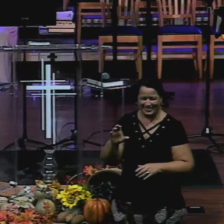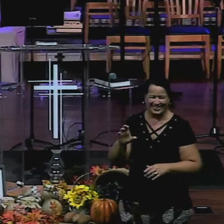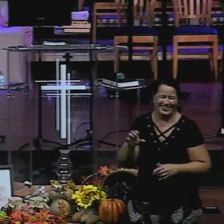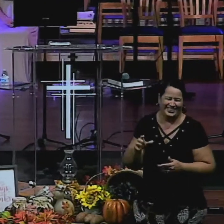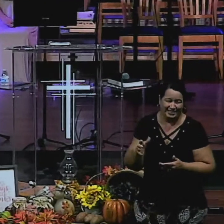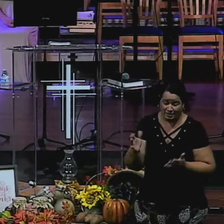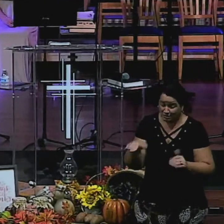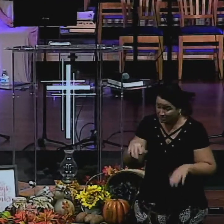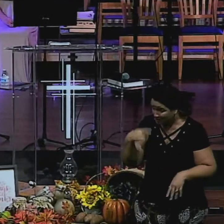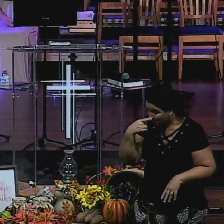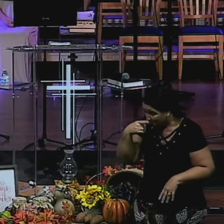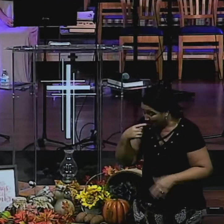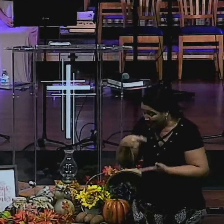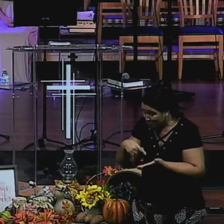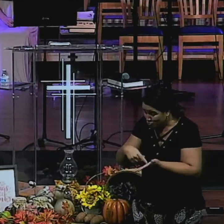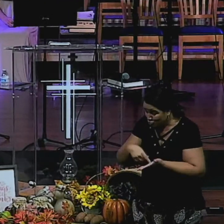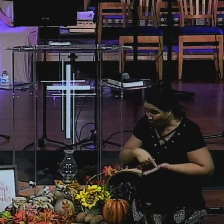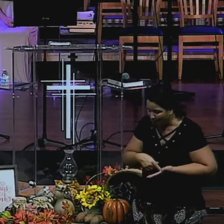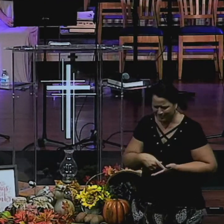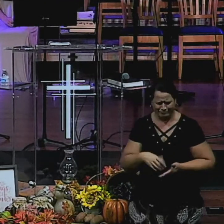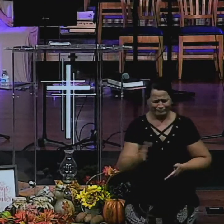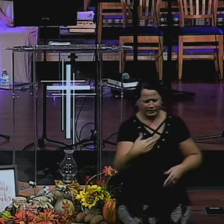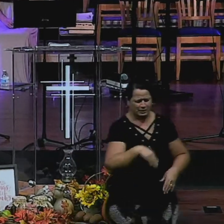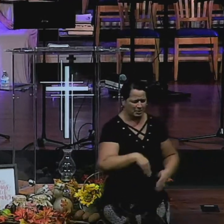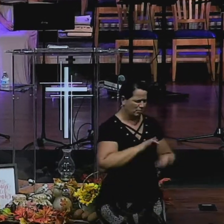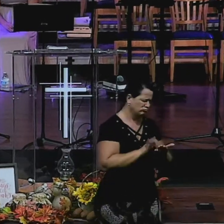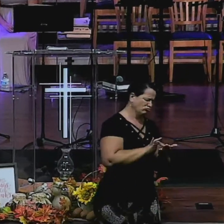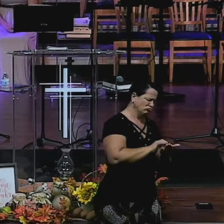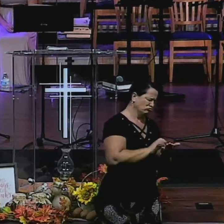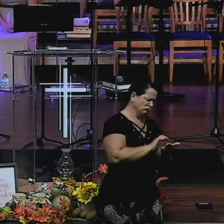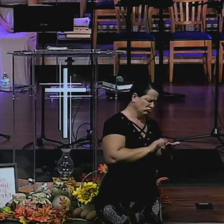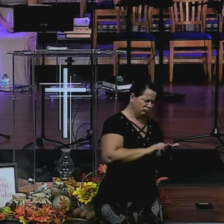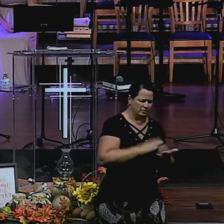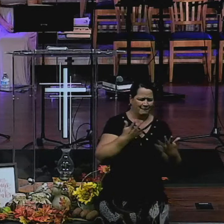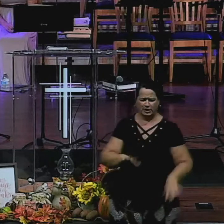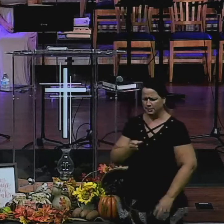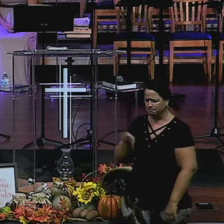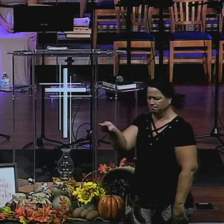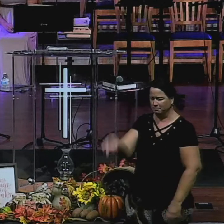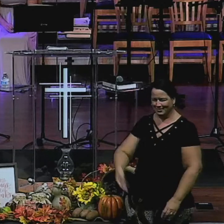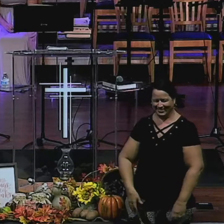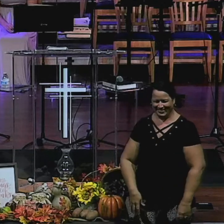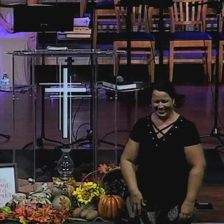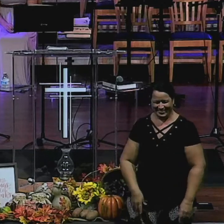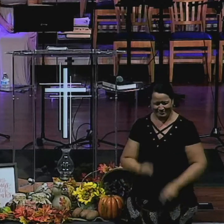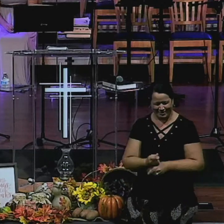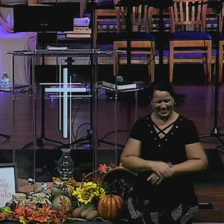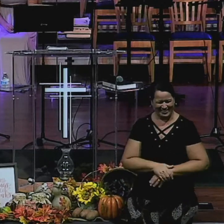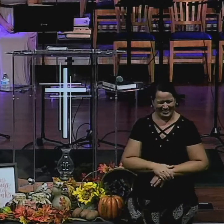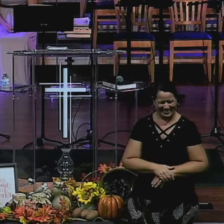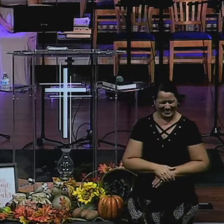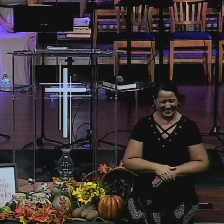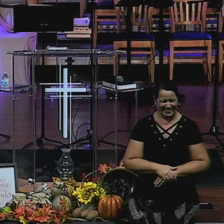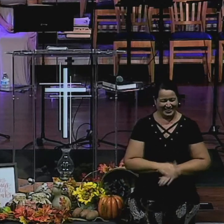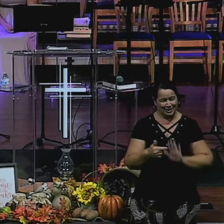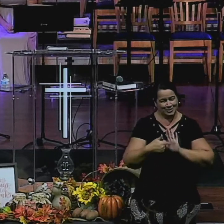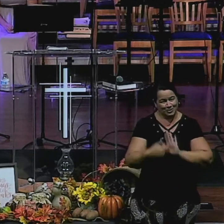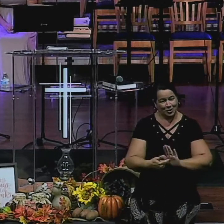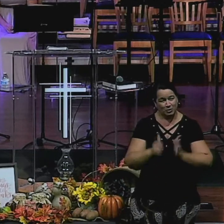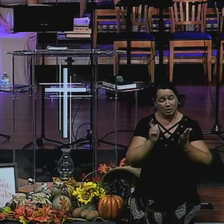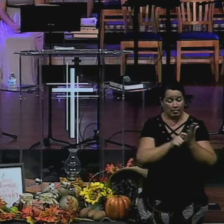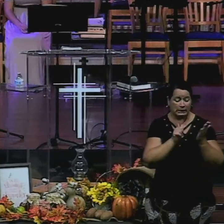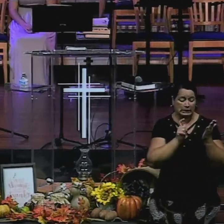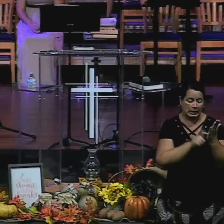www.oprcfriends.com. Jonah, can you show me how to do that? And Jonah will say, give me that phone. And he'll do it, and then it'll pop up, and he'll show you where to